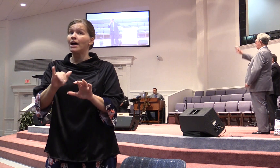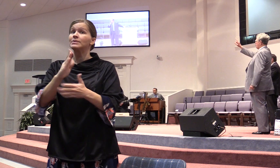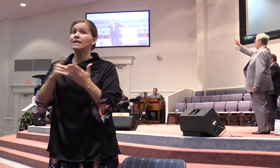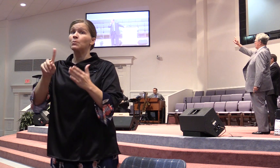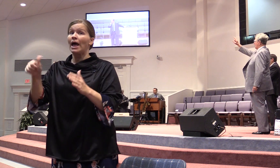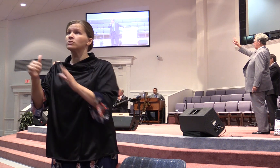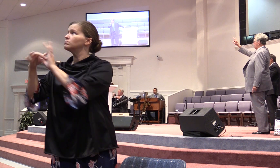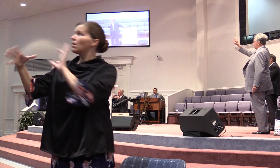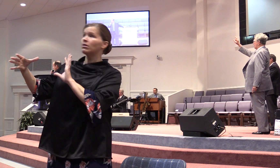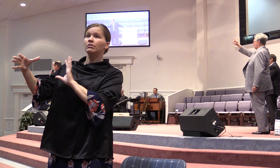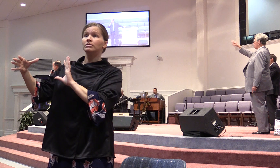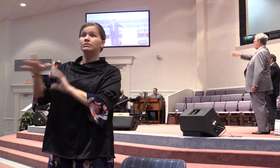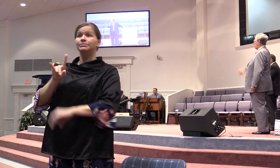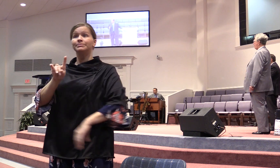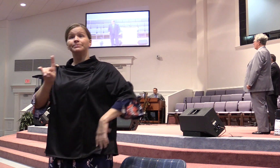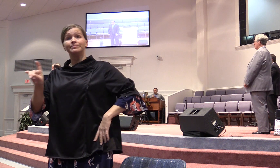be lost?